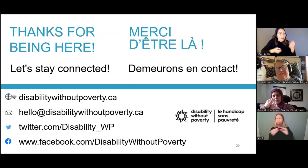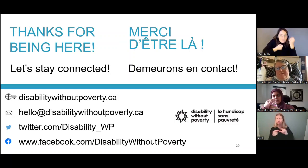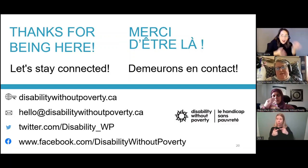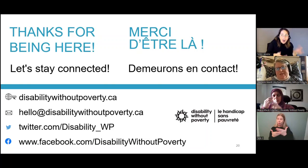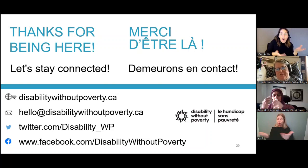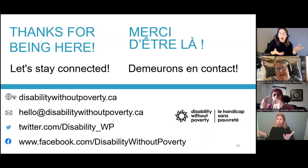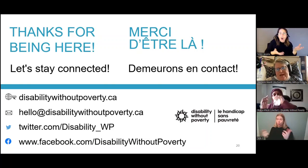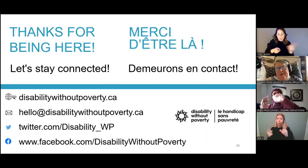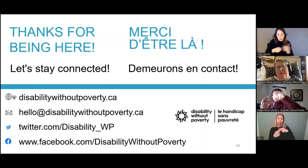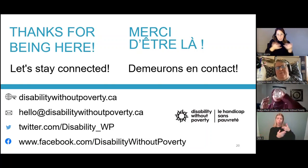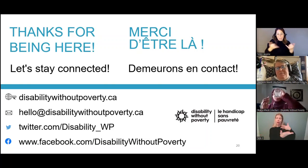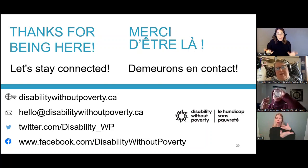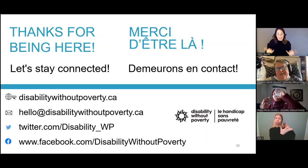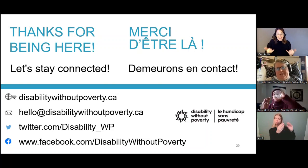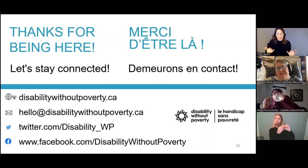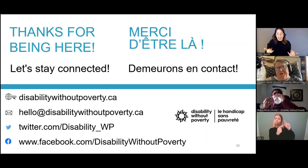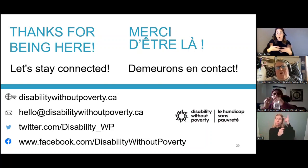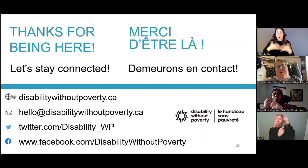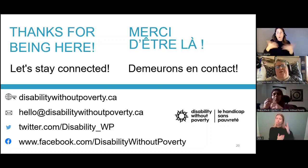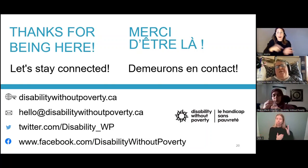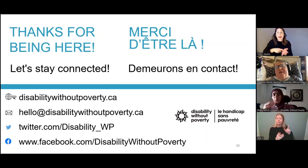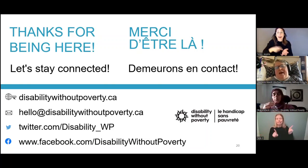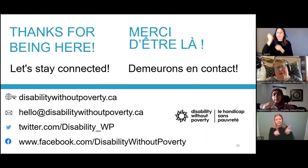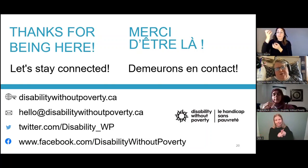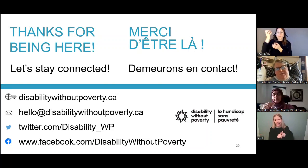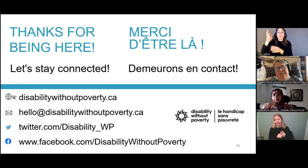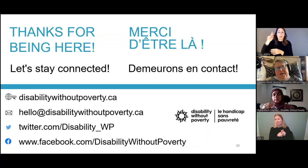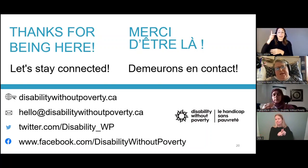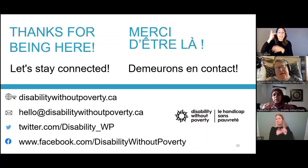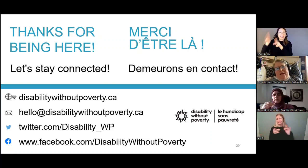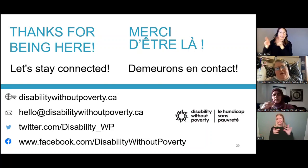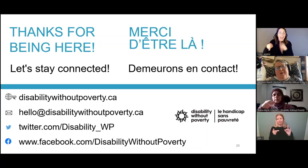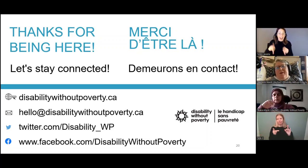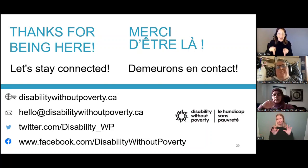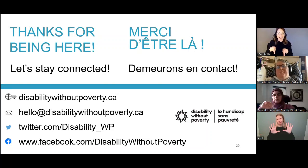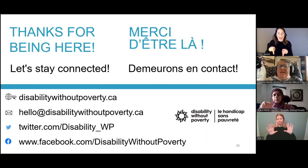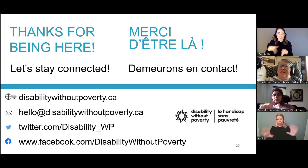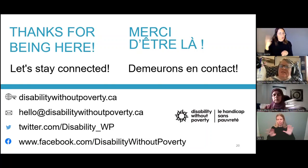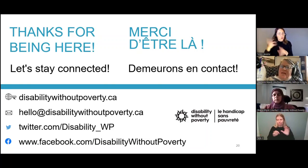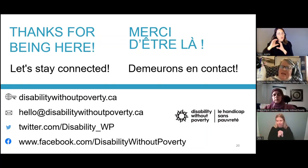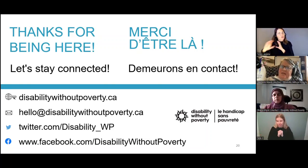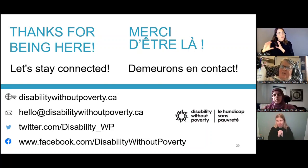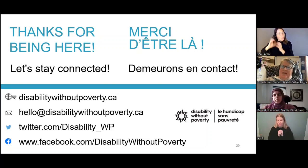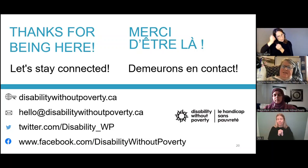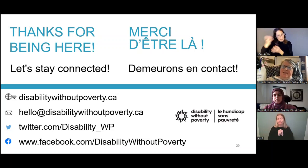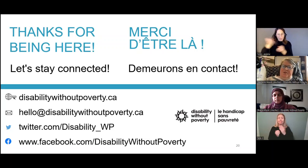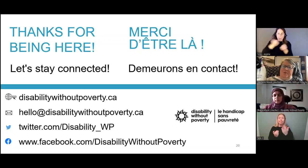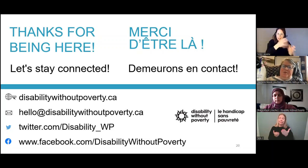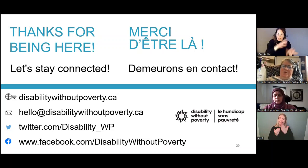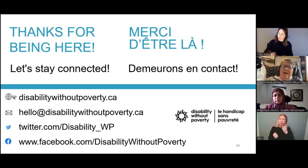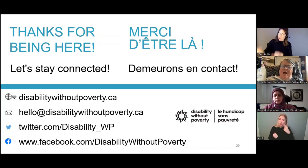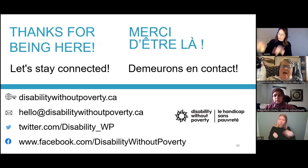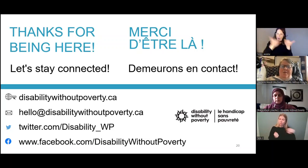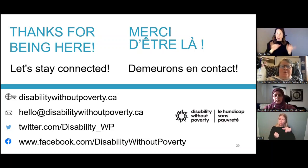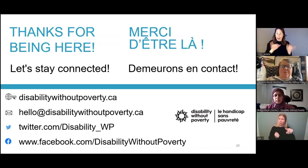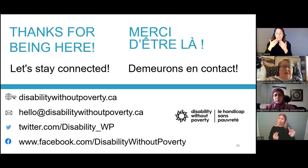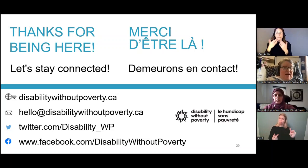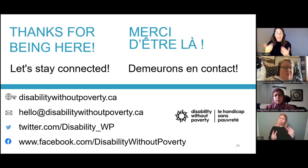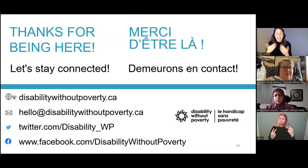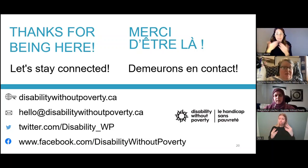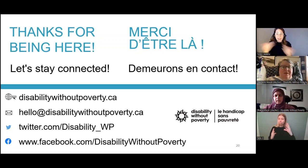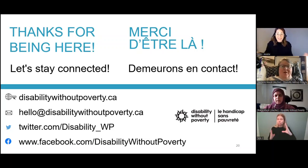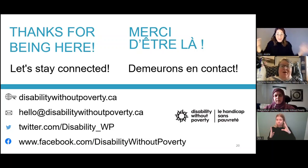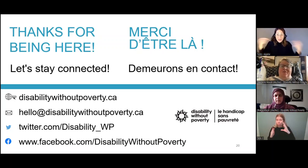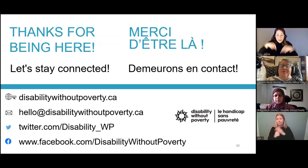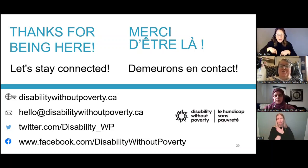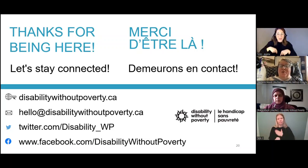We give them the same message. Thank you for being here. Please stay connected to us. I will read